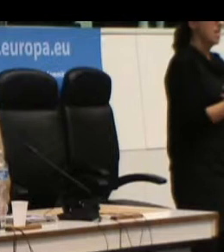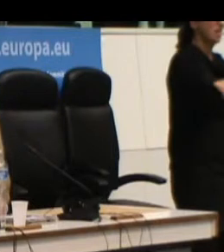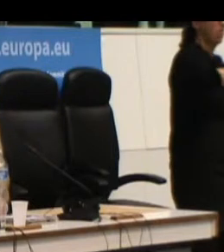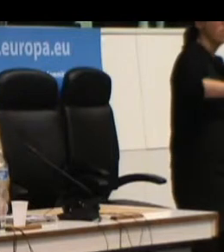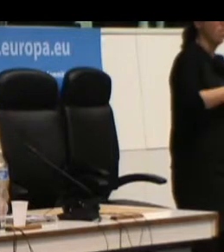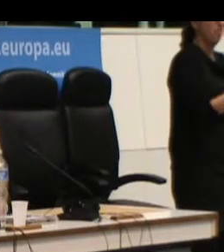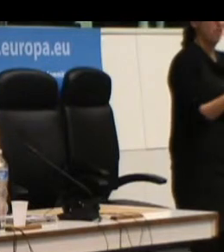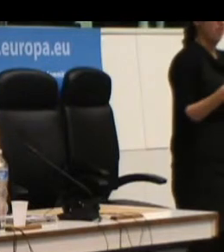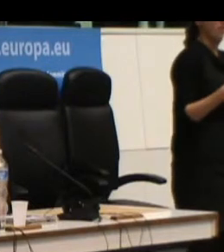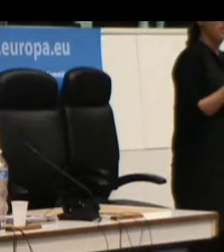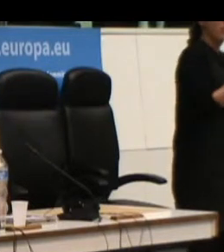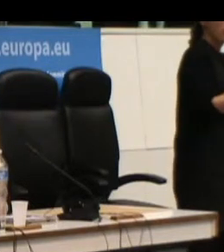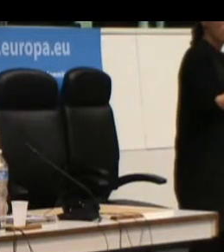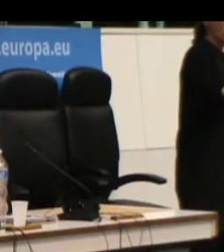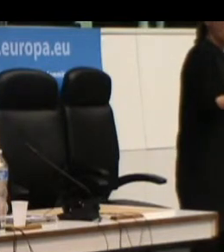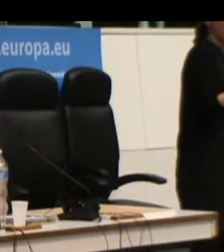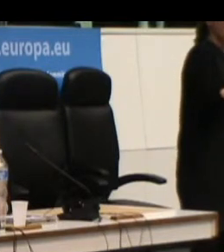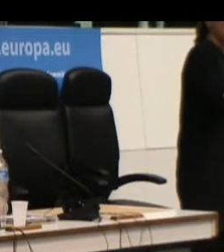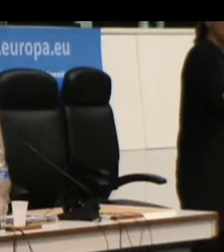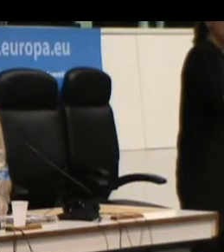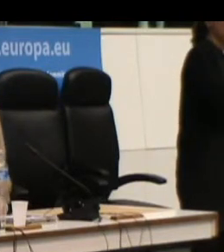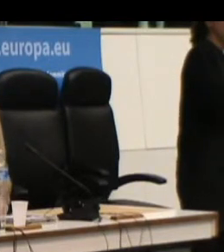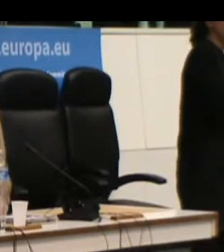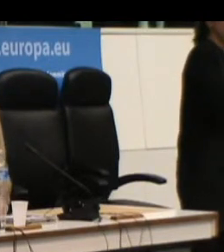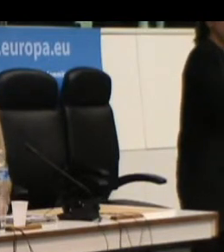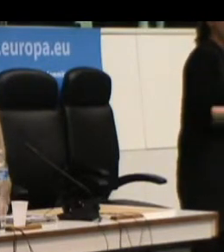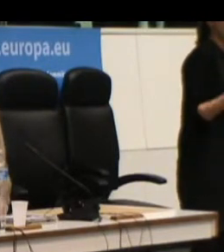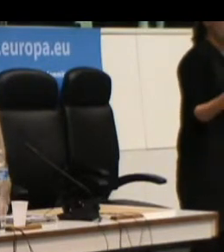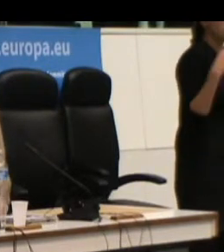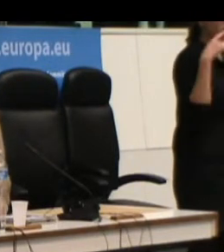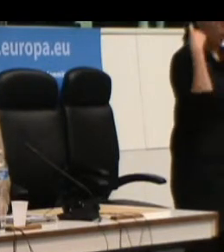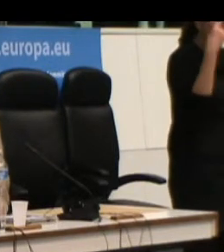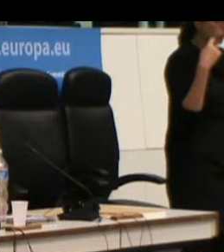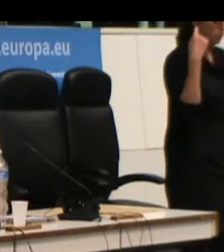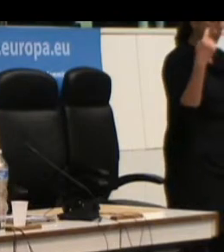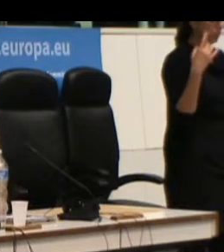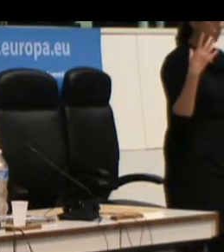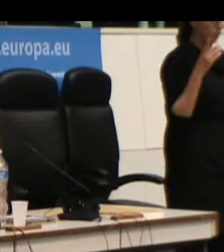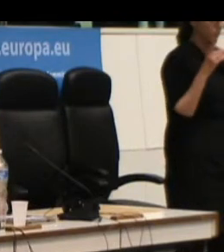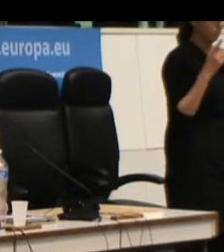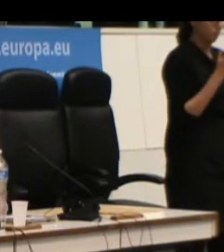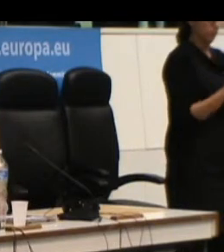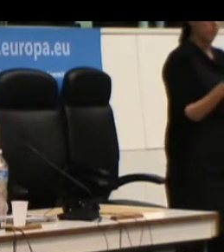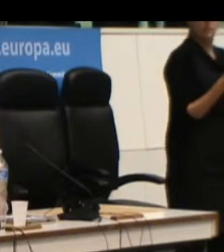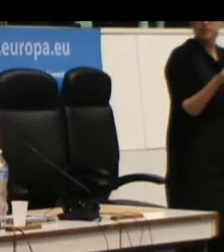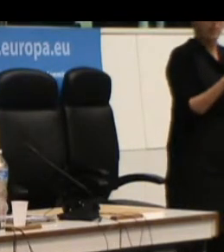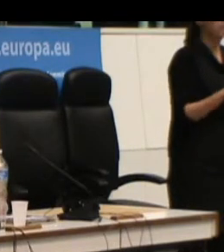hugely economically deprived. And that's what London really is like, perhaps like many urban